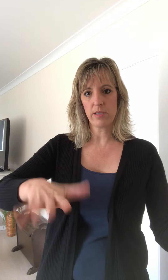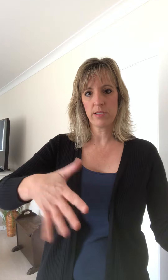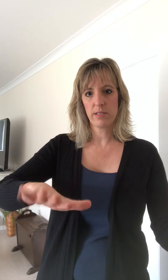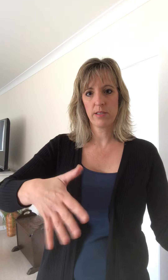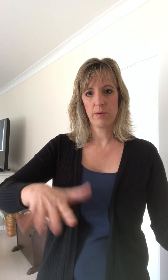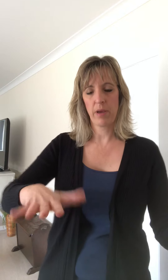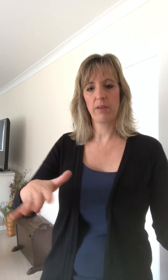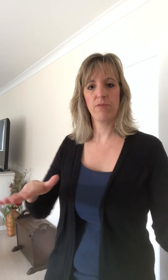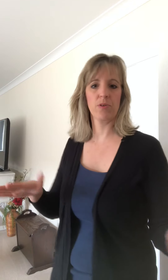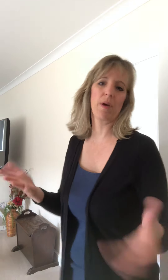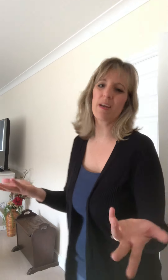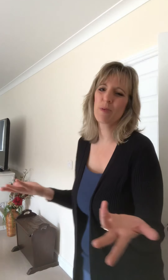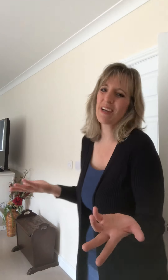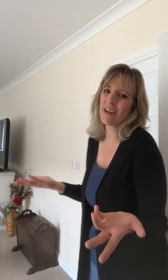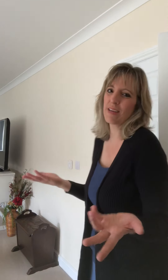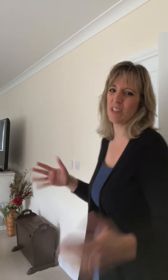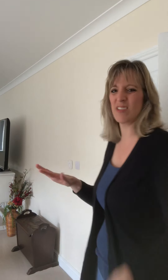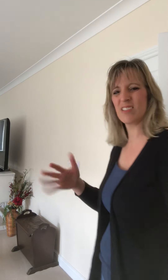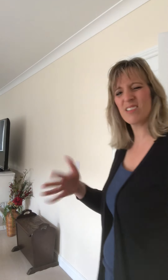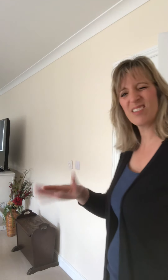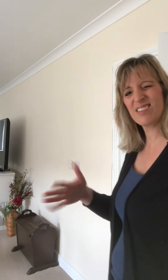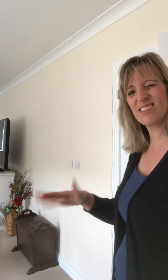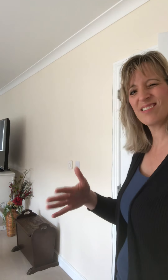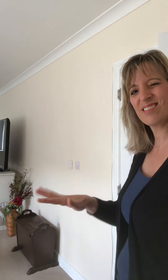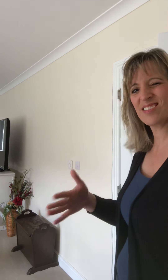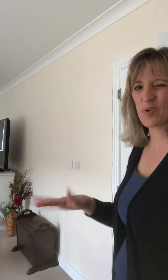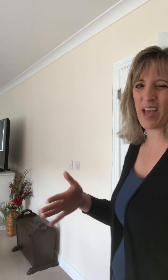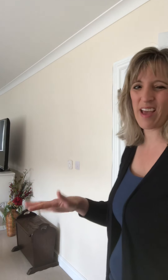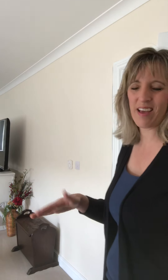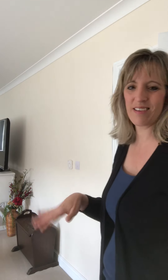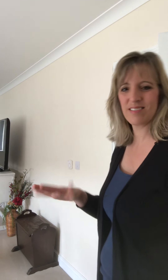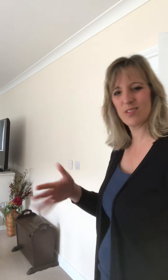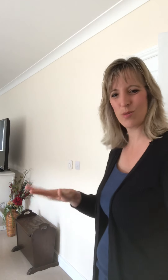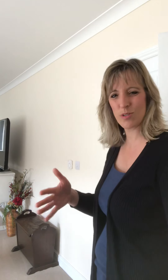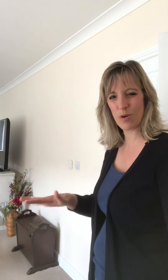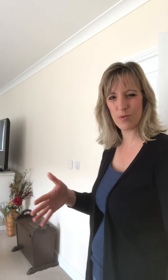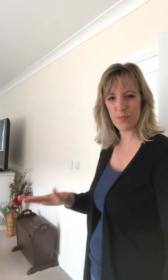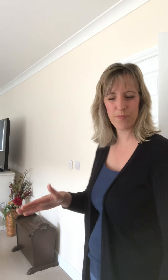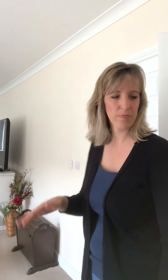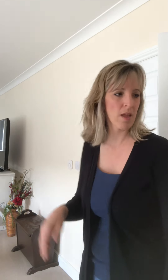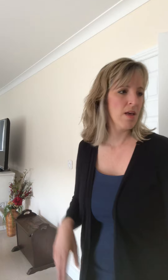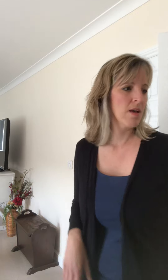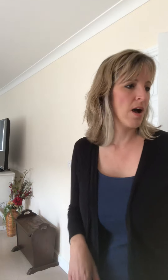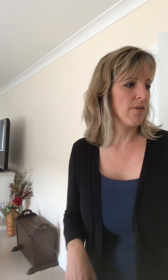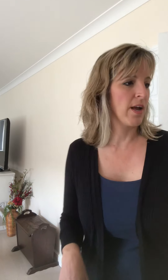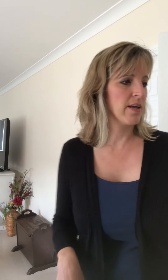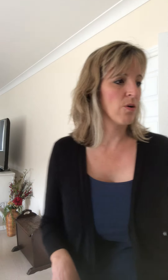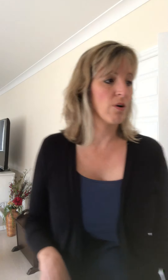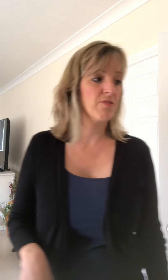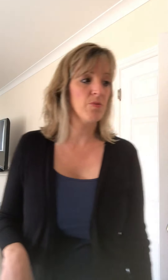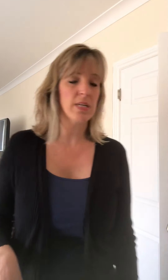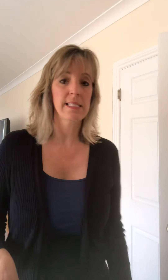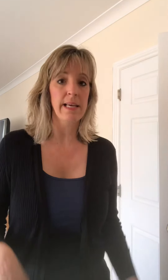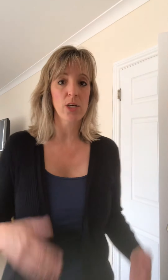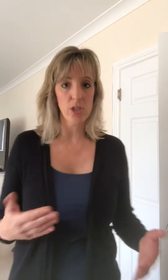it back and forth, right? And we kind of even do this, okay, so-so. All right, or if you want to say